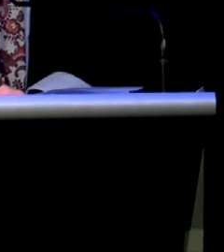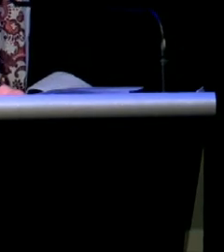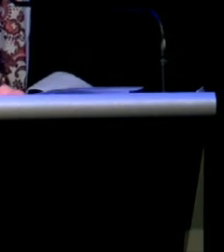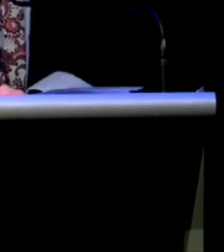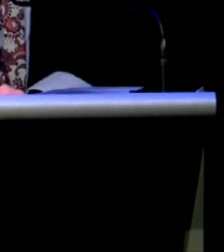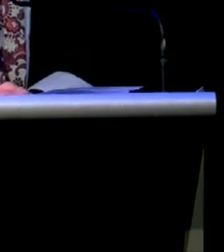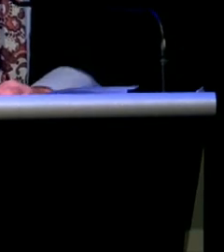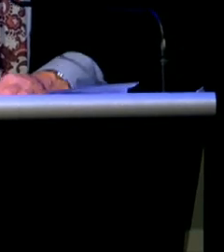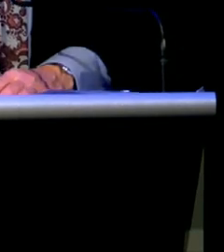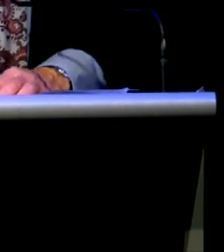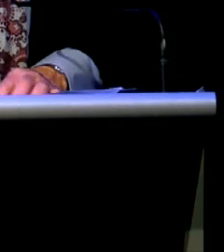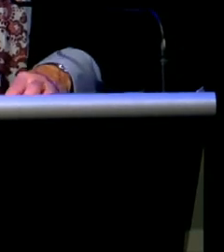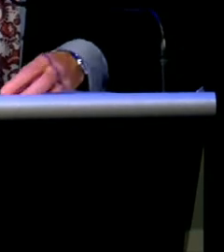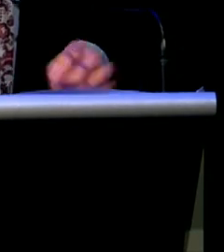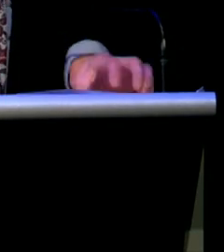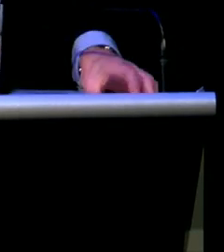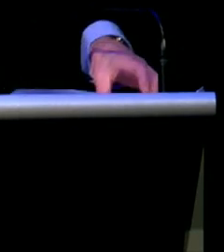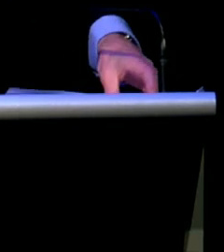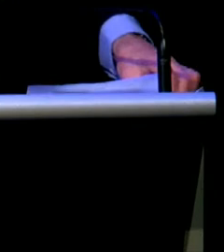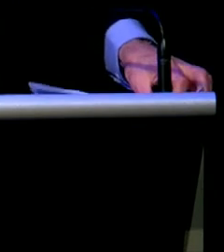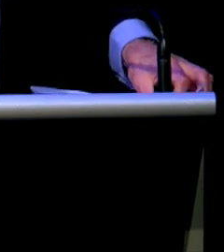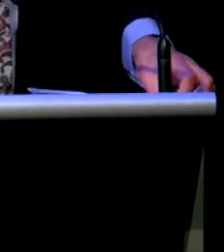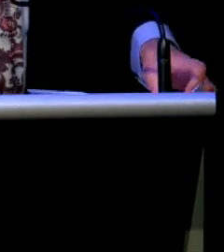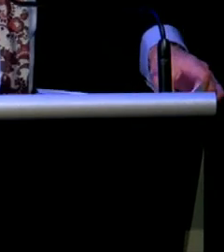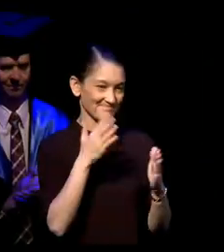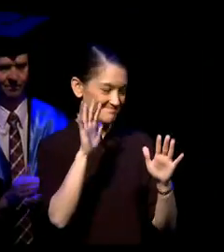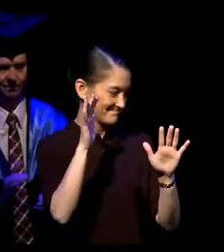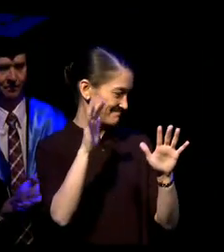what happens next. Thank you.